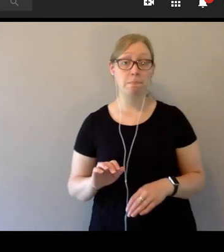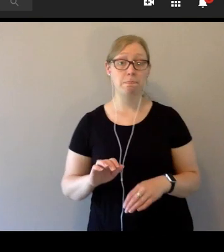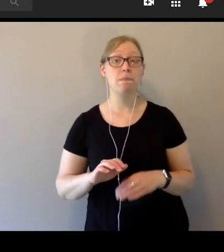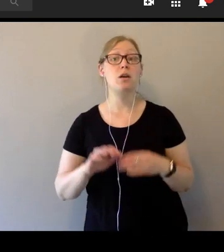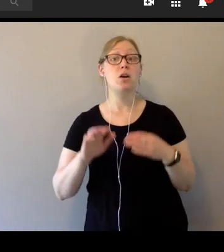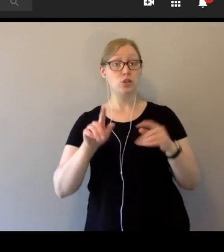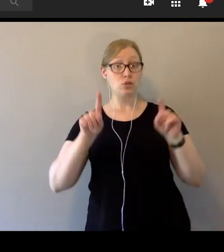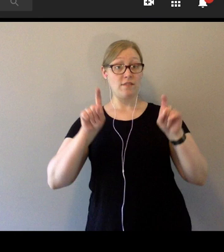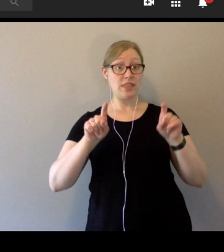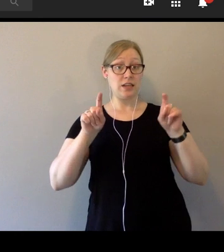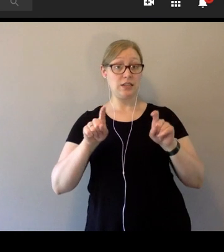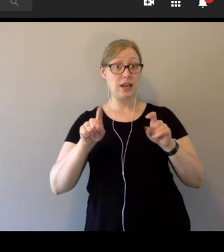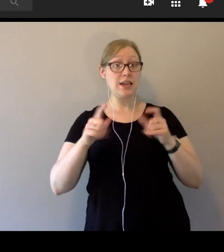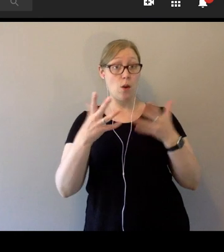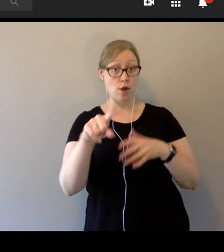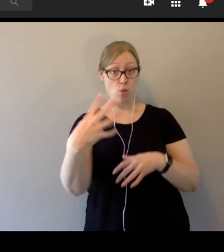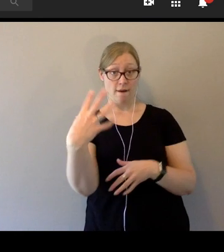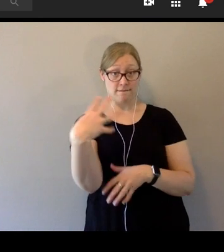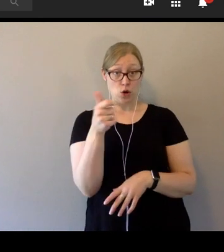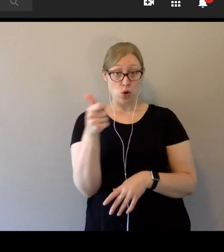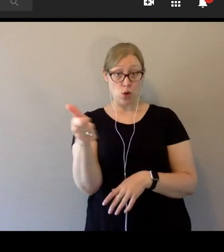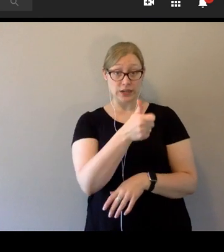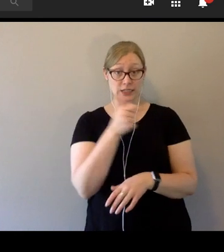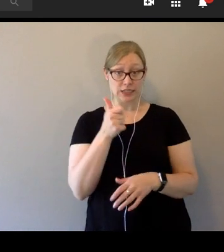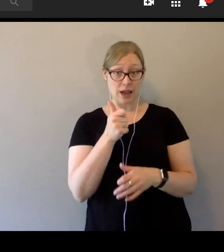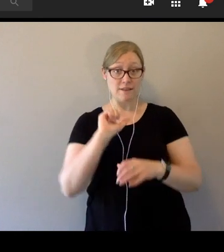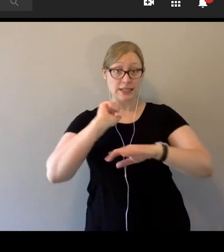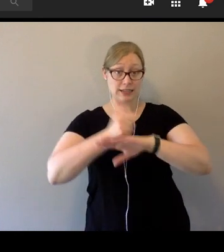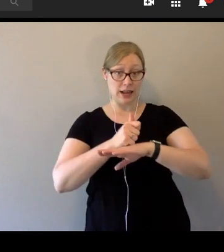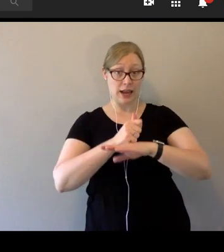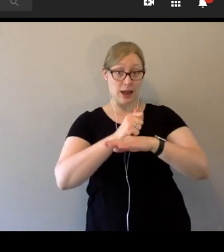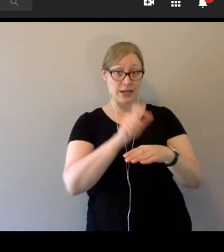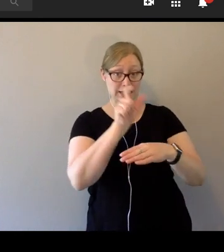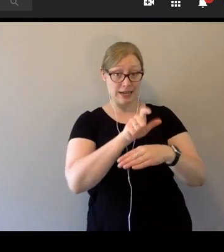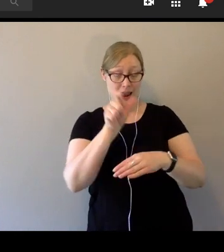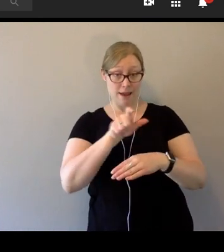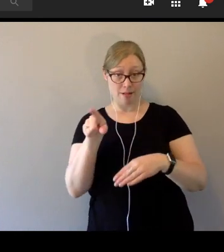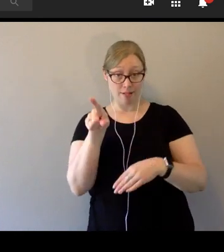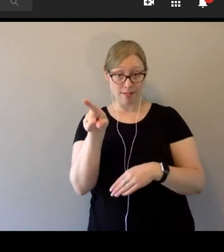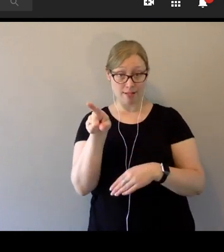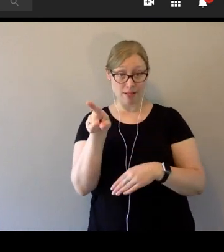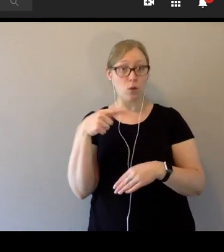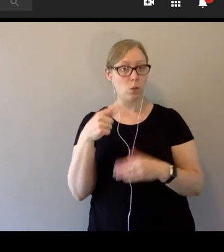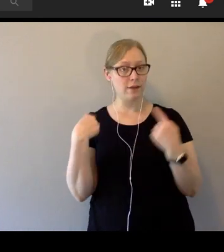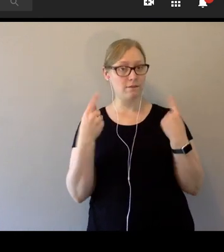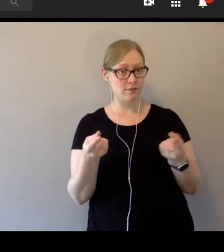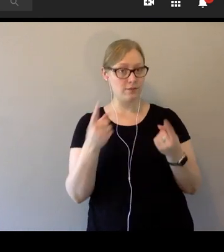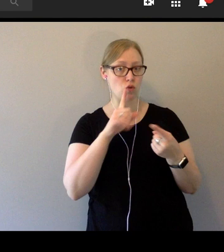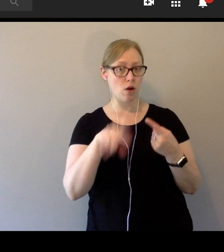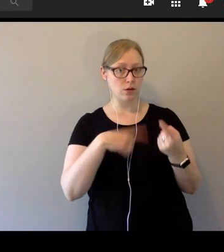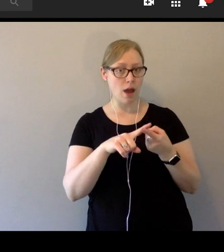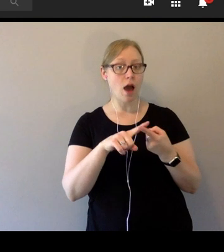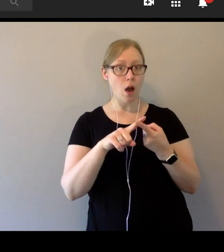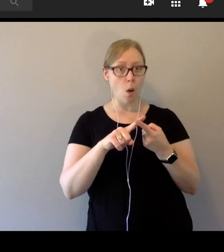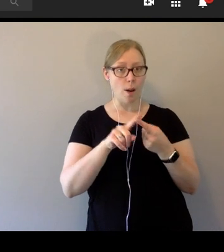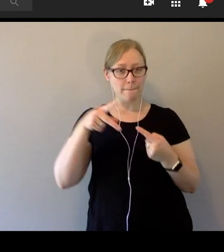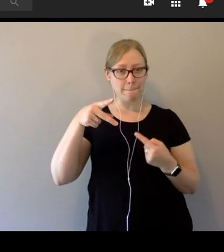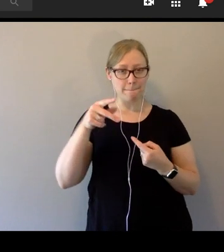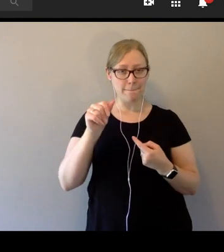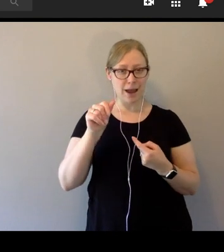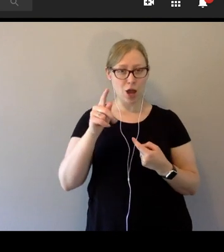creating this table, and we talked about the patterns that are involved, and the patterns are this. We're going to start with sine, and we're going to do the square root